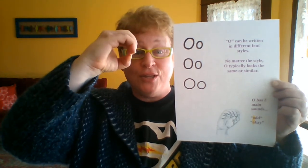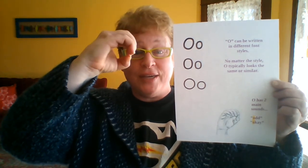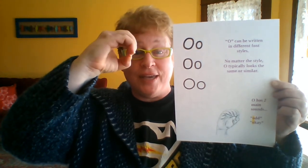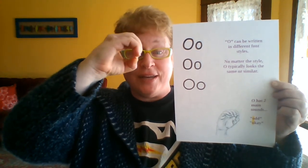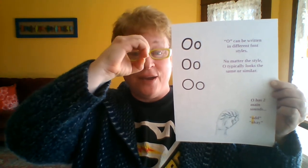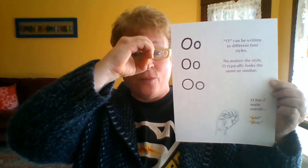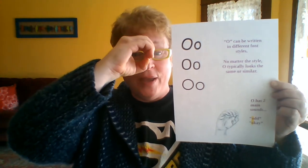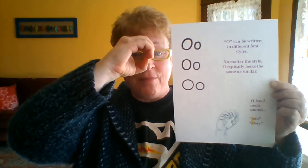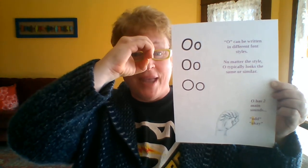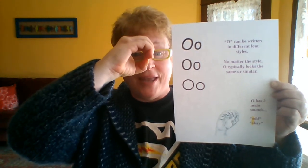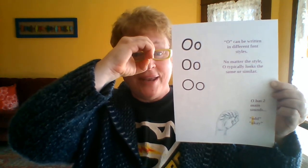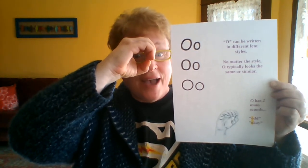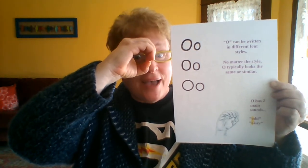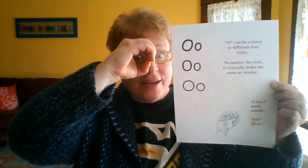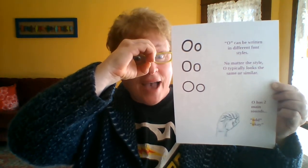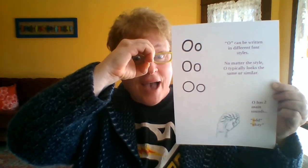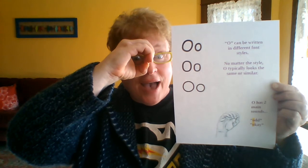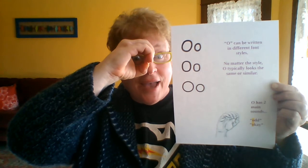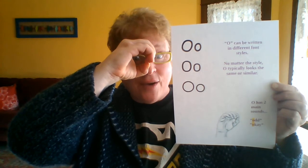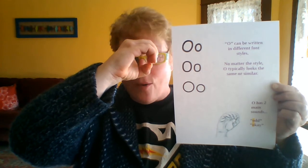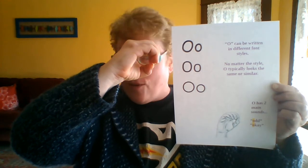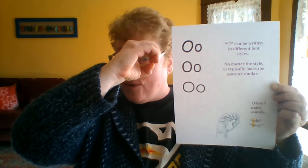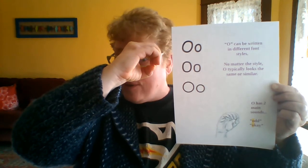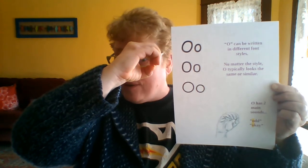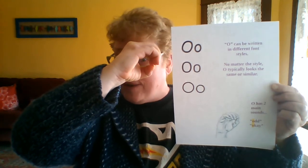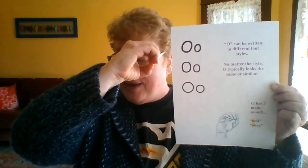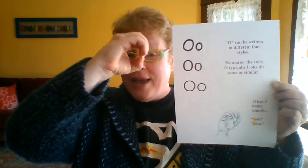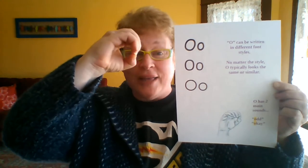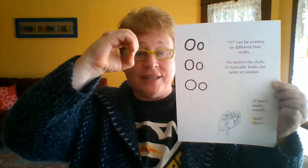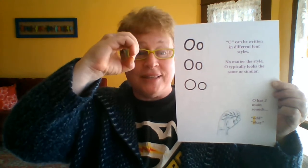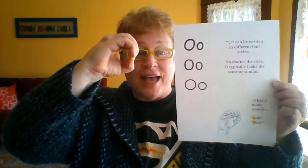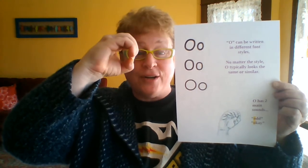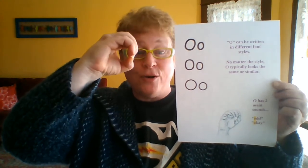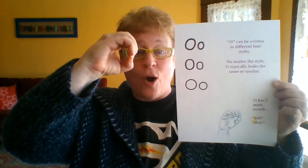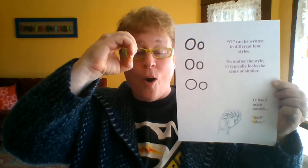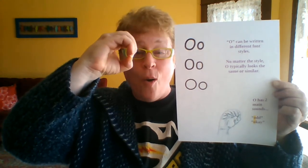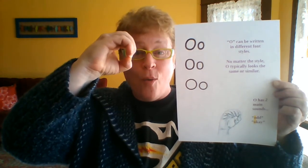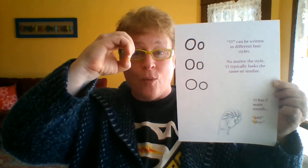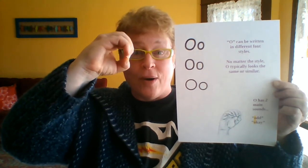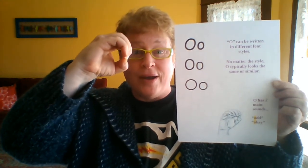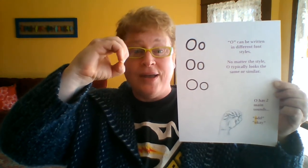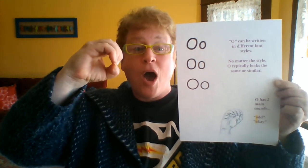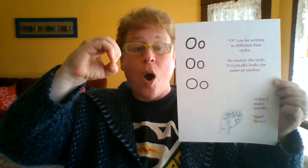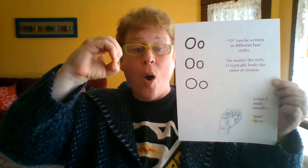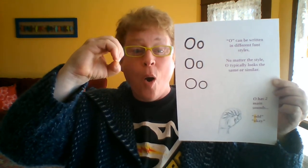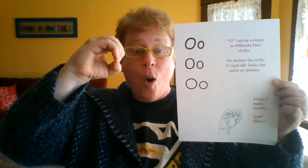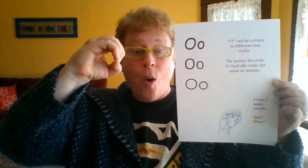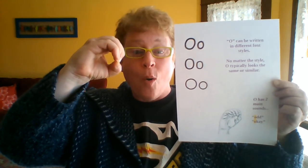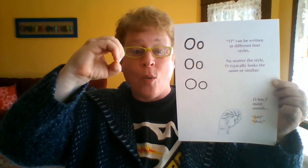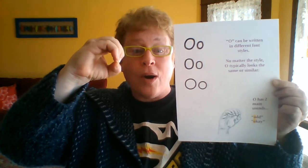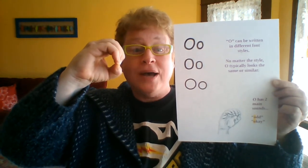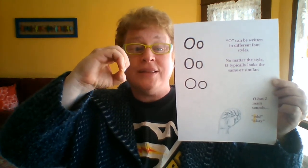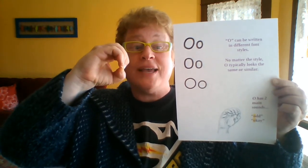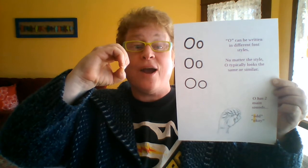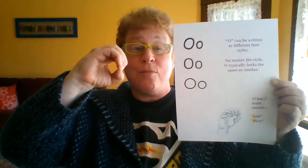look it, we made an eye hole. The letter O. Oh, like our